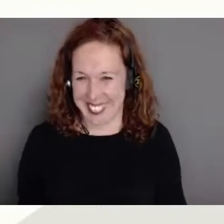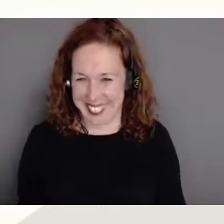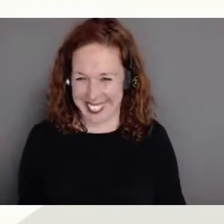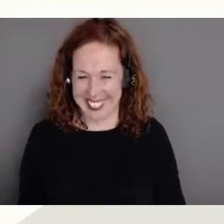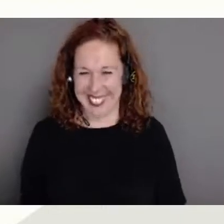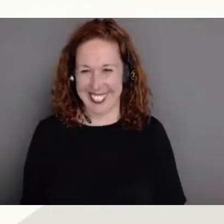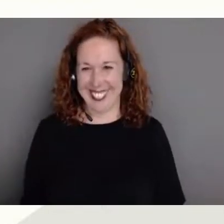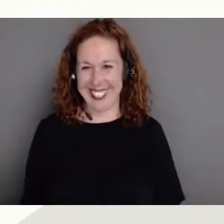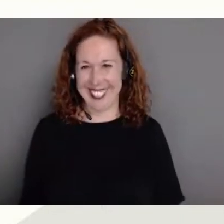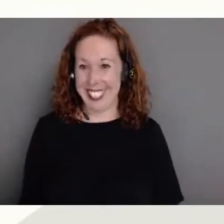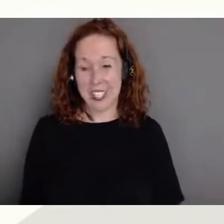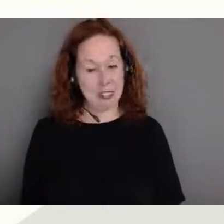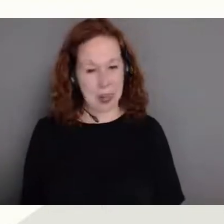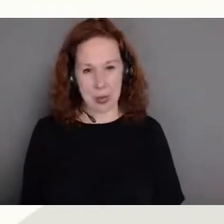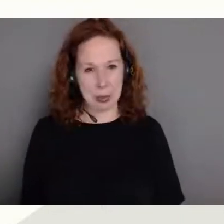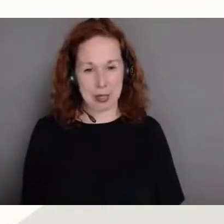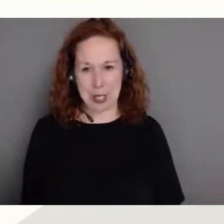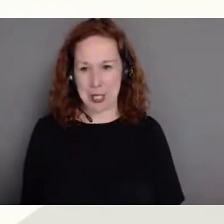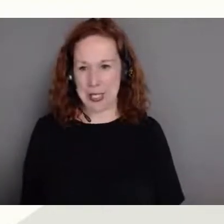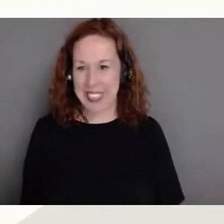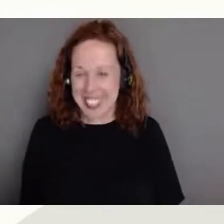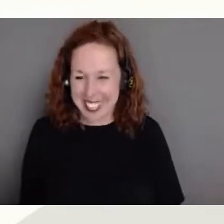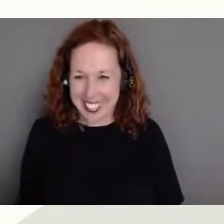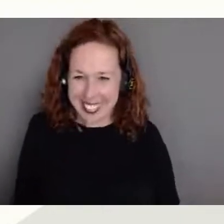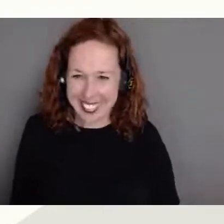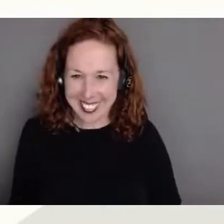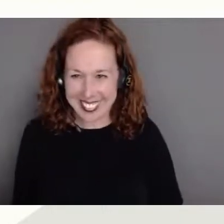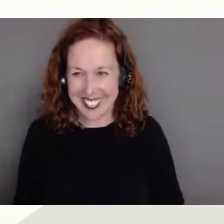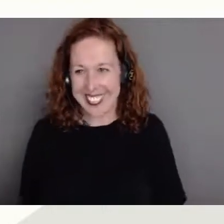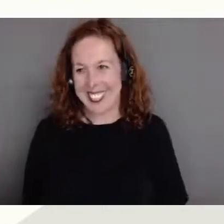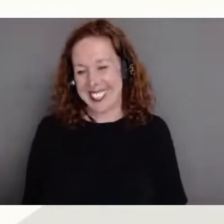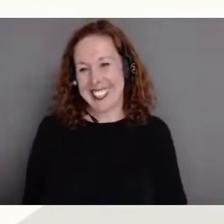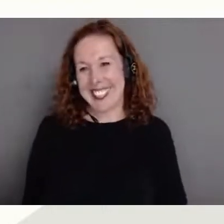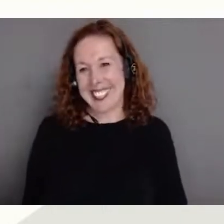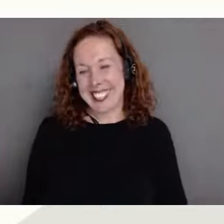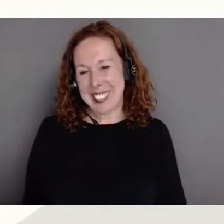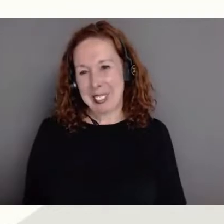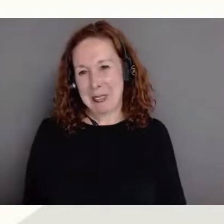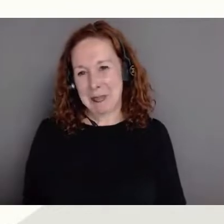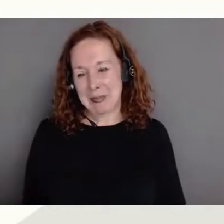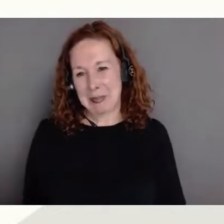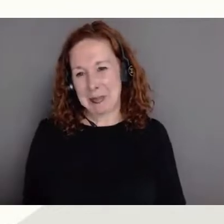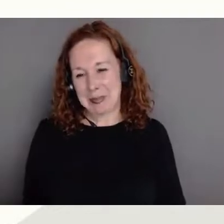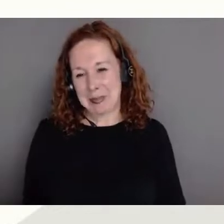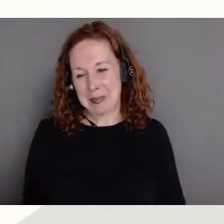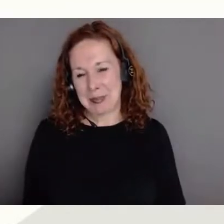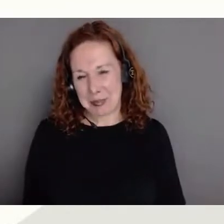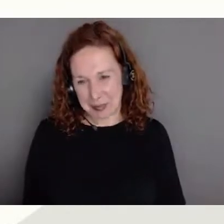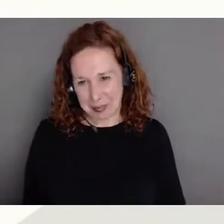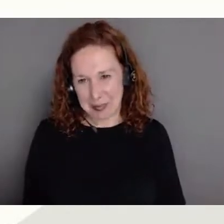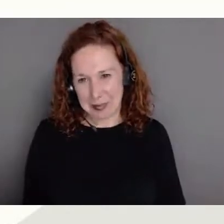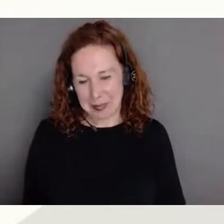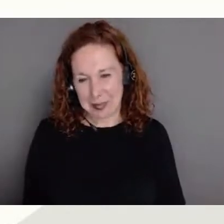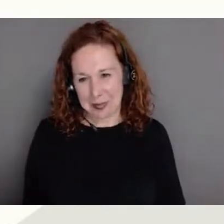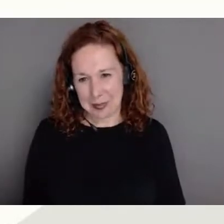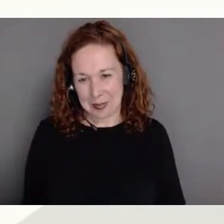it. Professional. very Only professional. professional all the time. Well, Tanya, I thank you, and